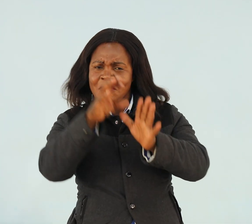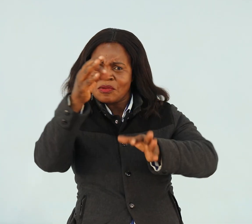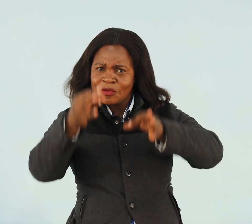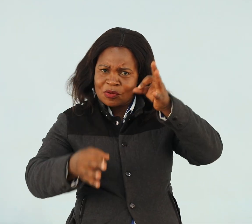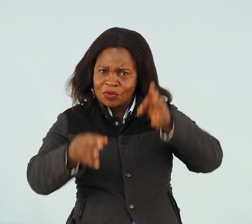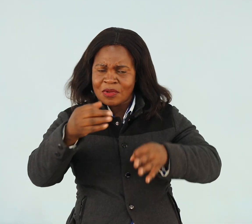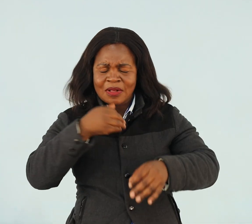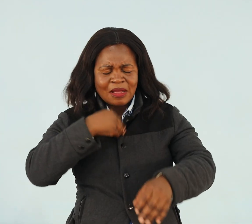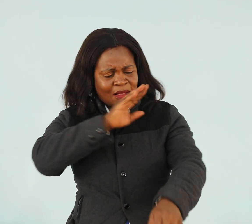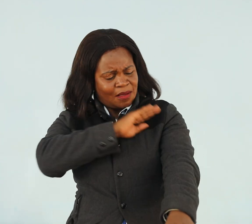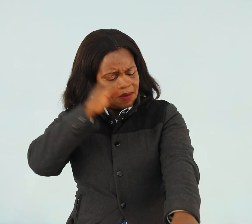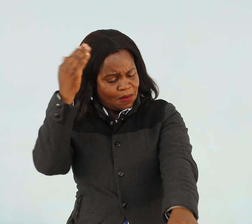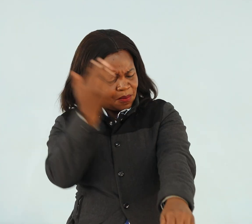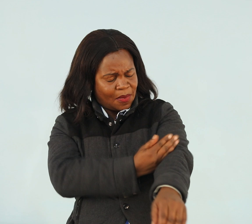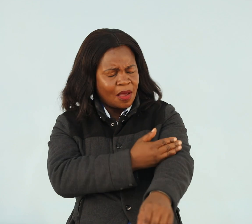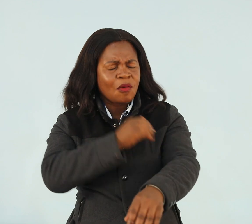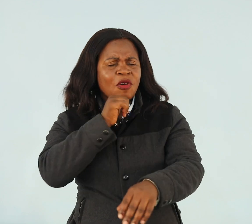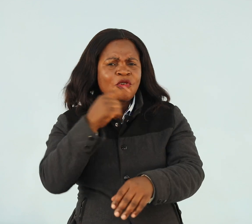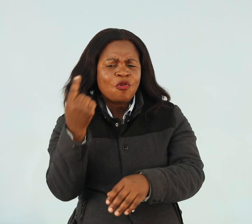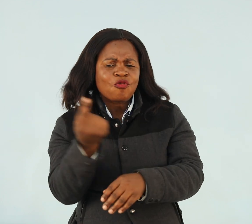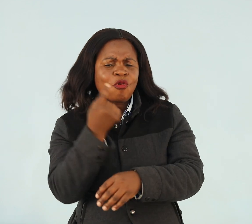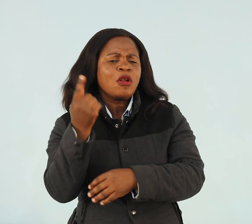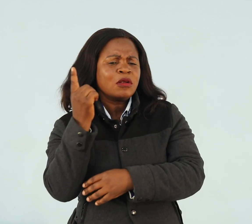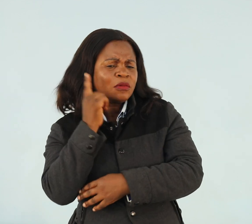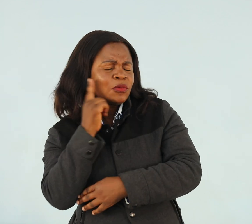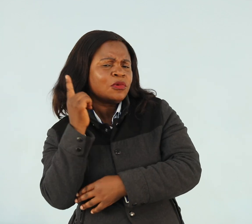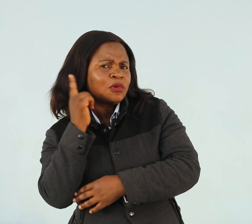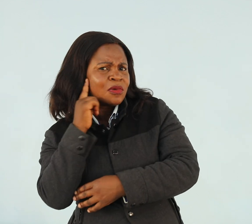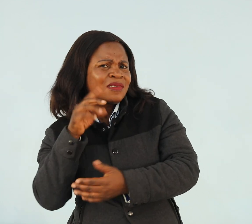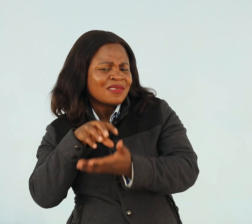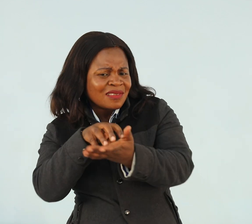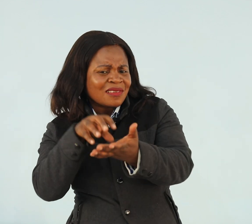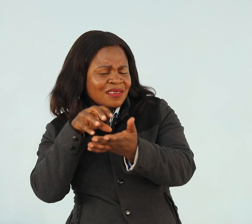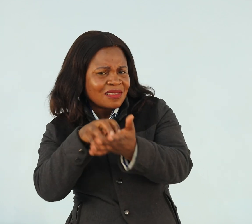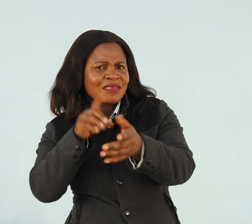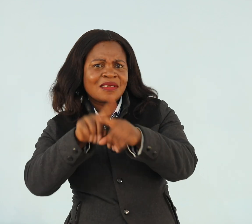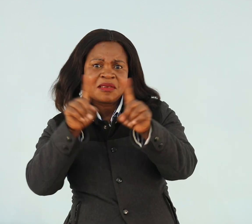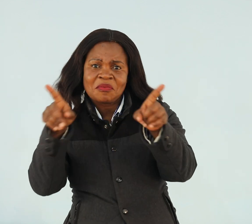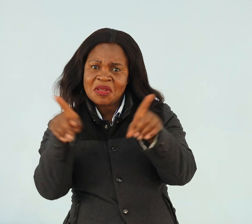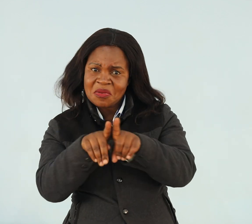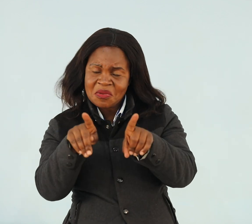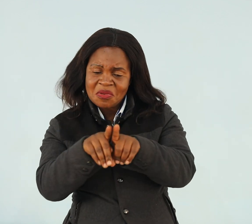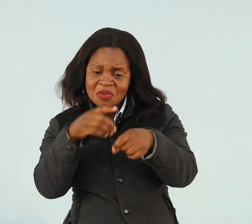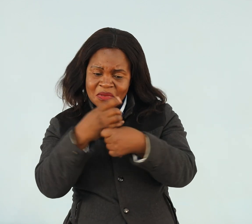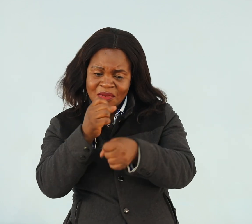power not only to hear matters, but also to make decisions on them.